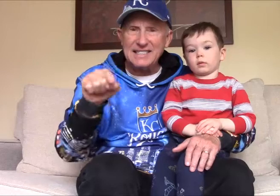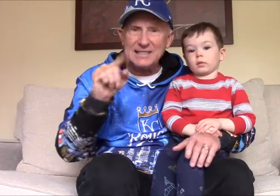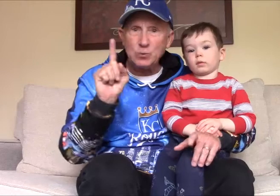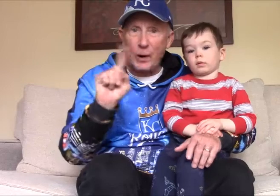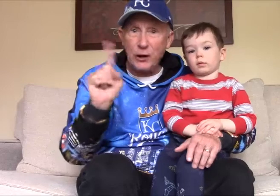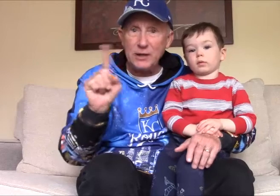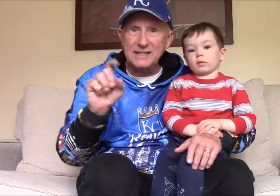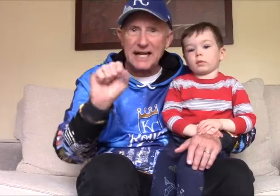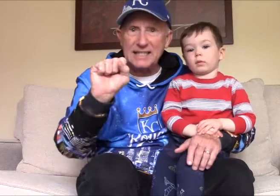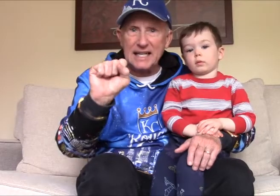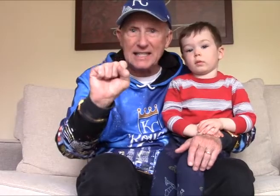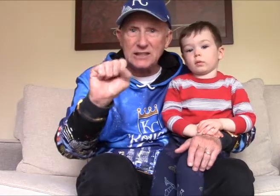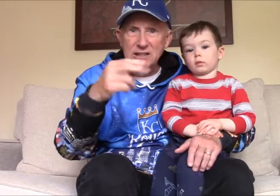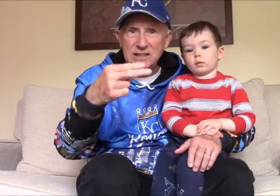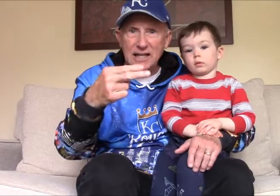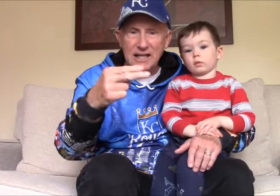It's where is that